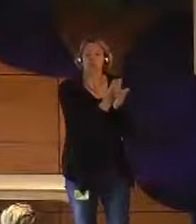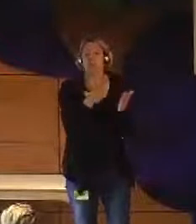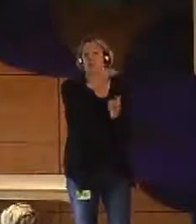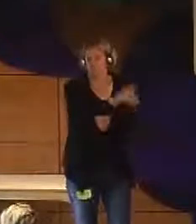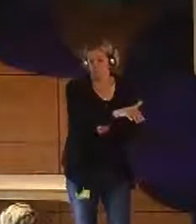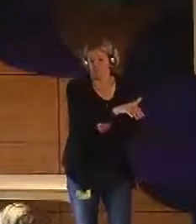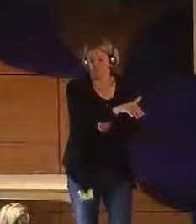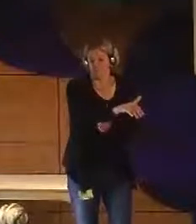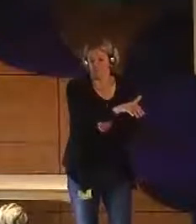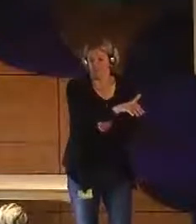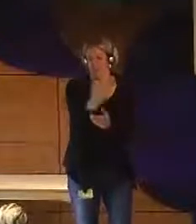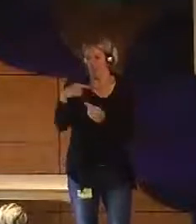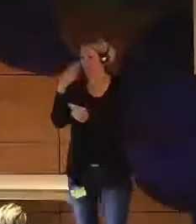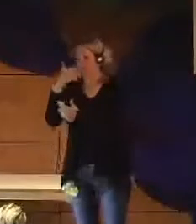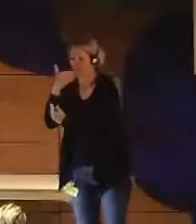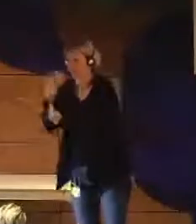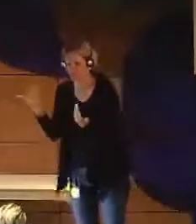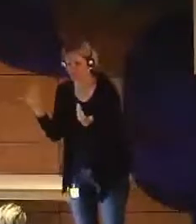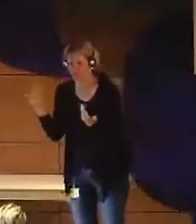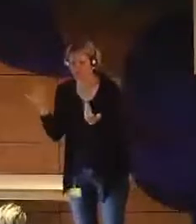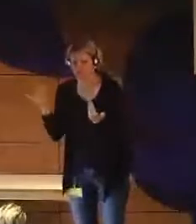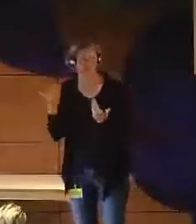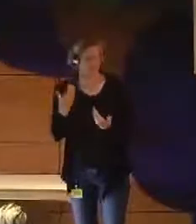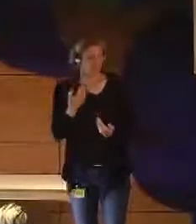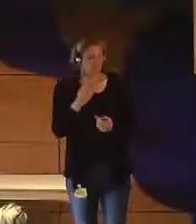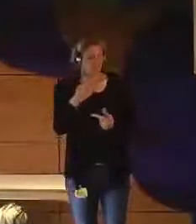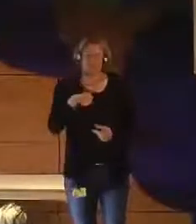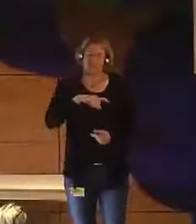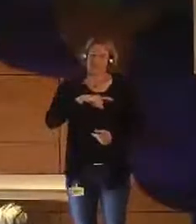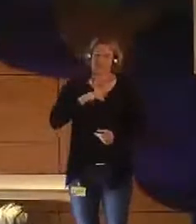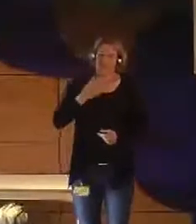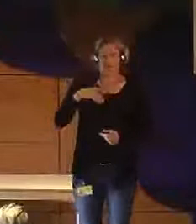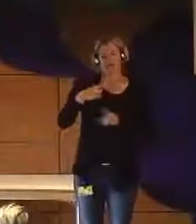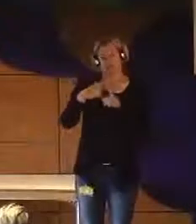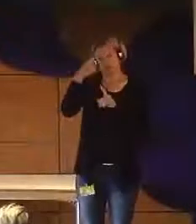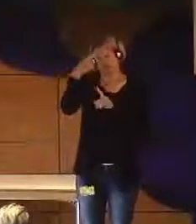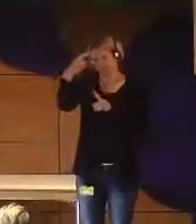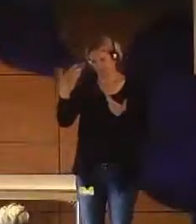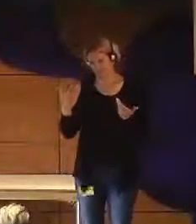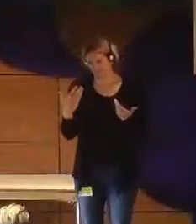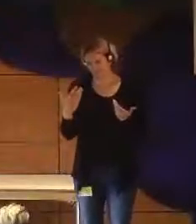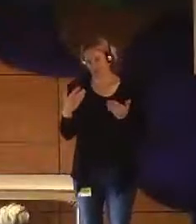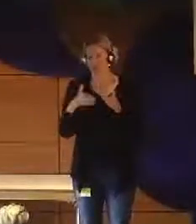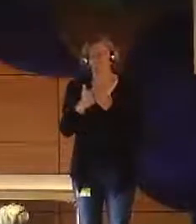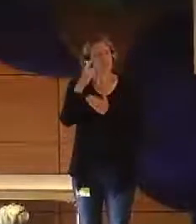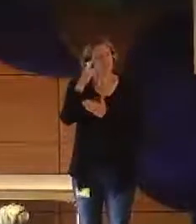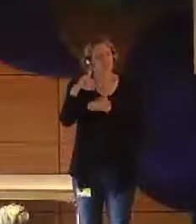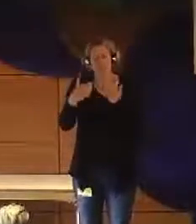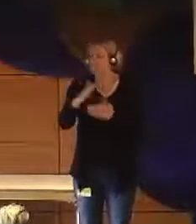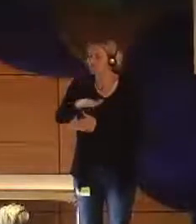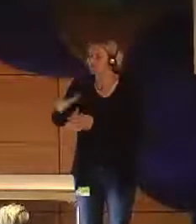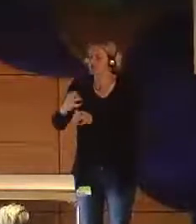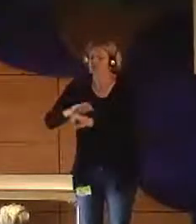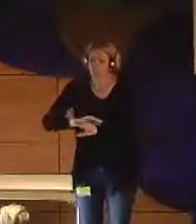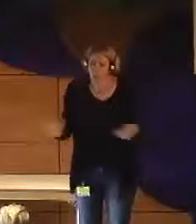half full guy, not a glass half empty. So there may well be other kids who are going through puberty, but generally the boys are